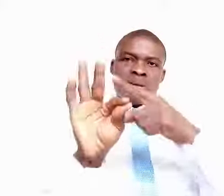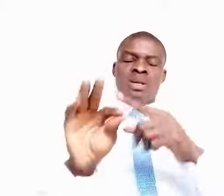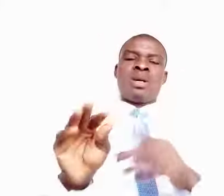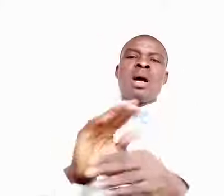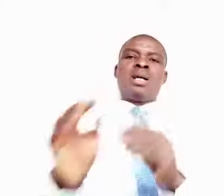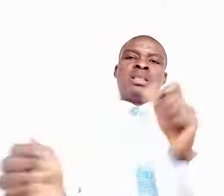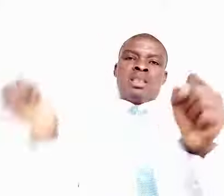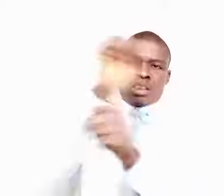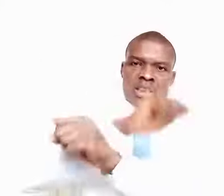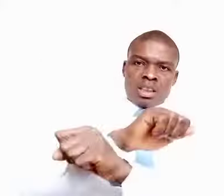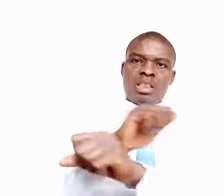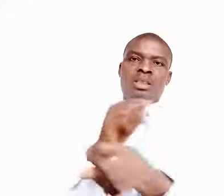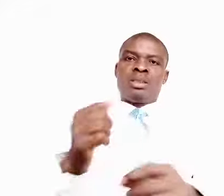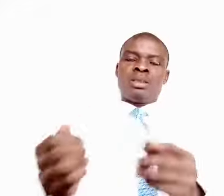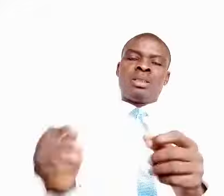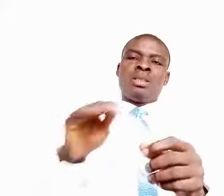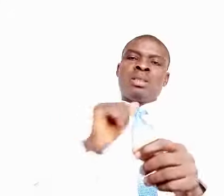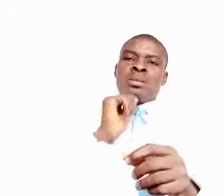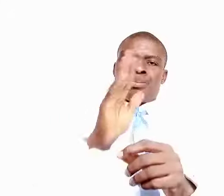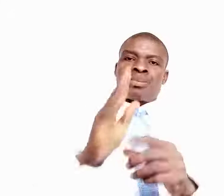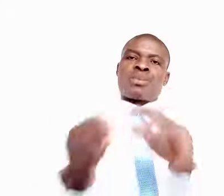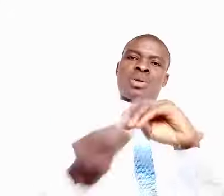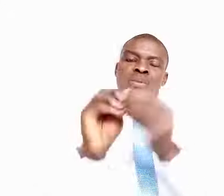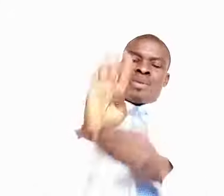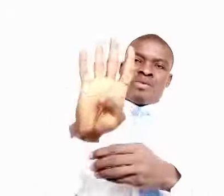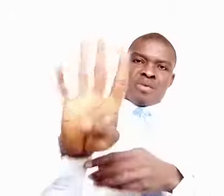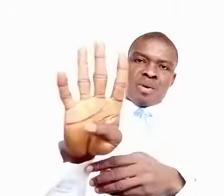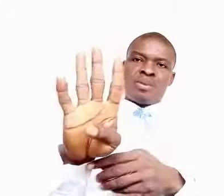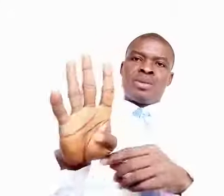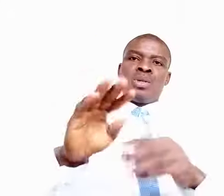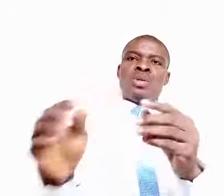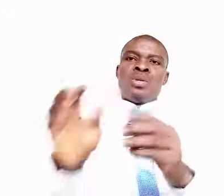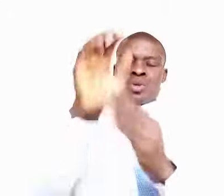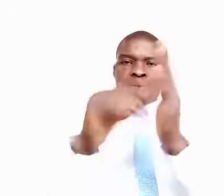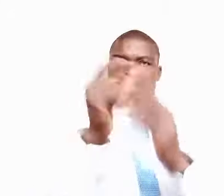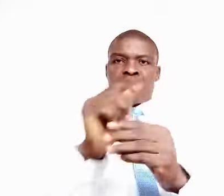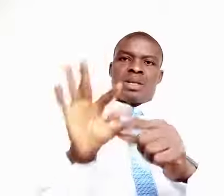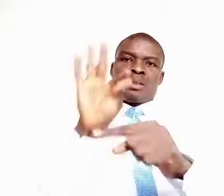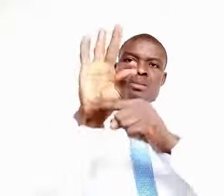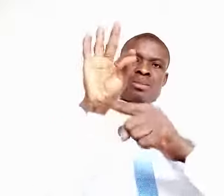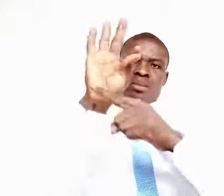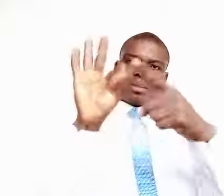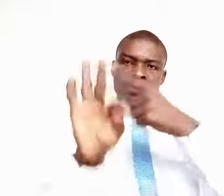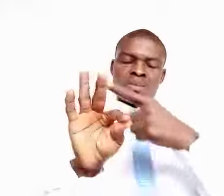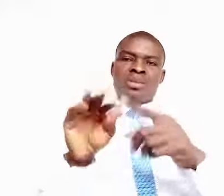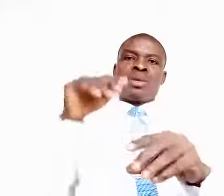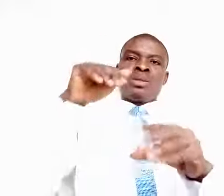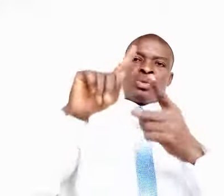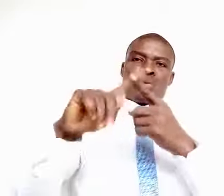to mixed fractions. 4. Convert mixed fractions to improper